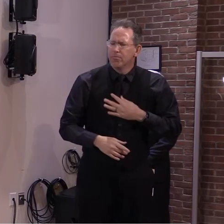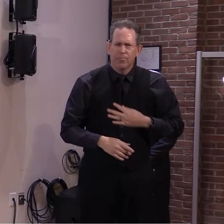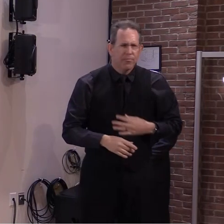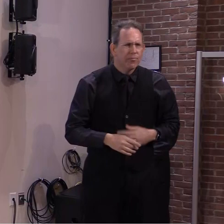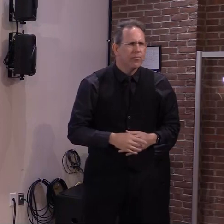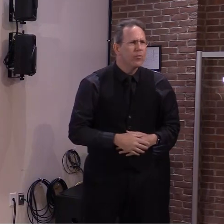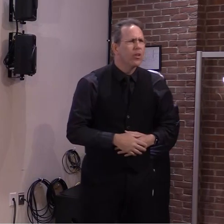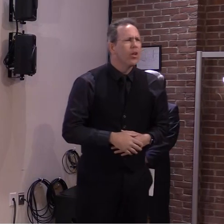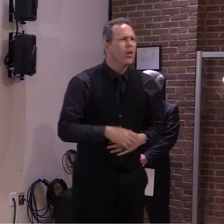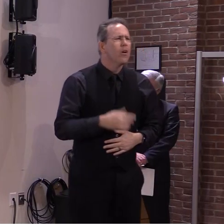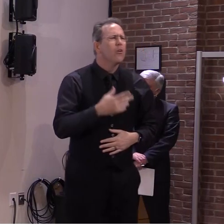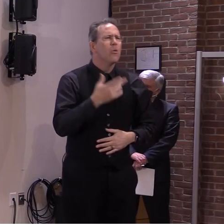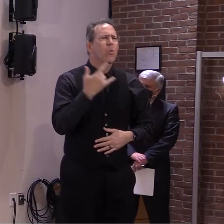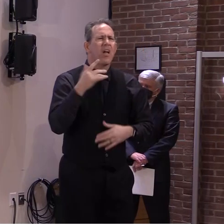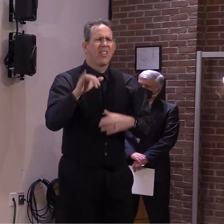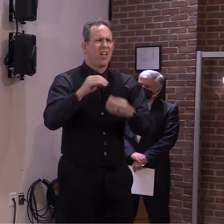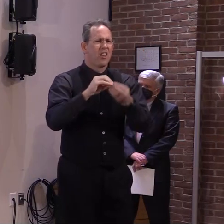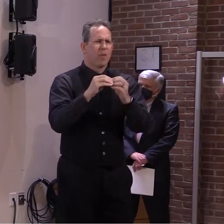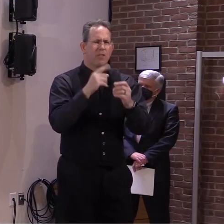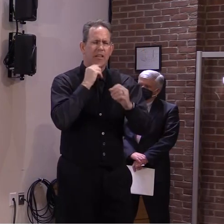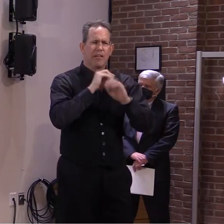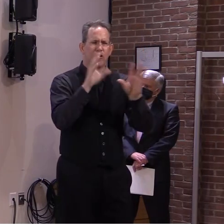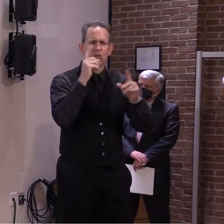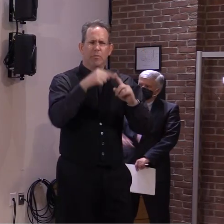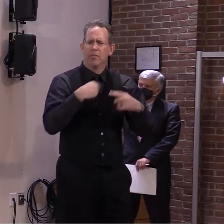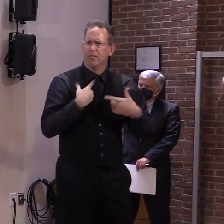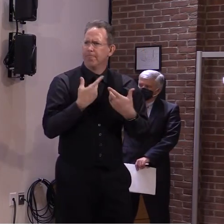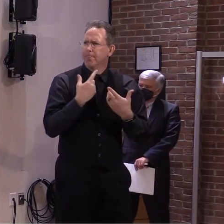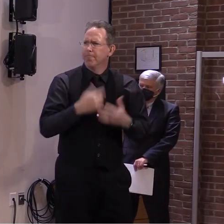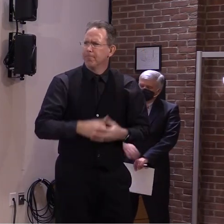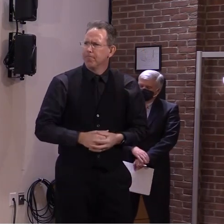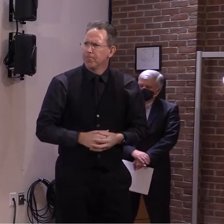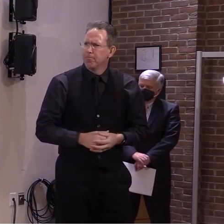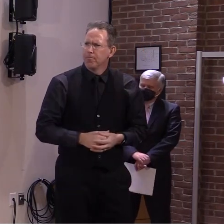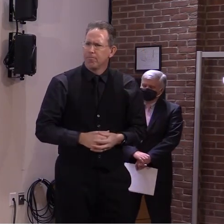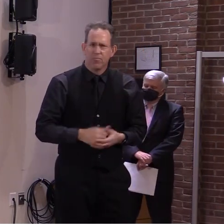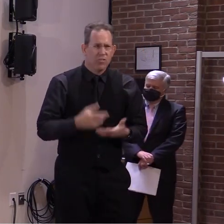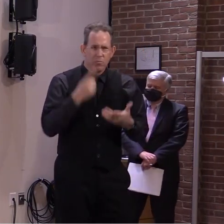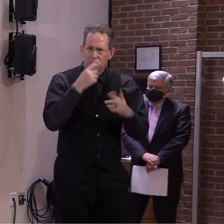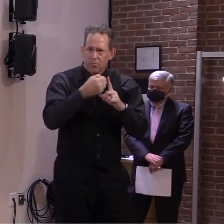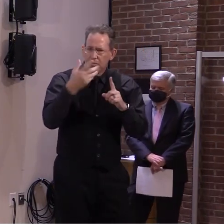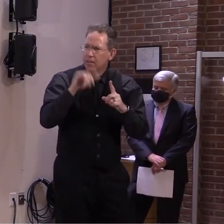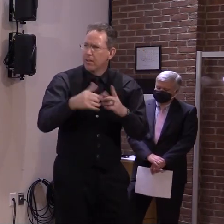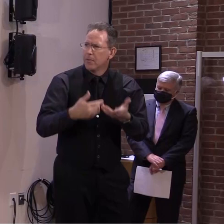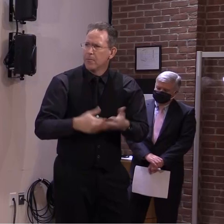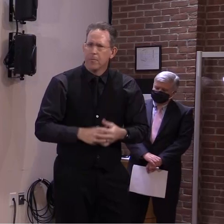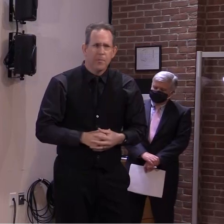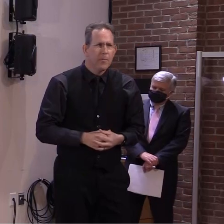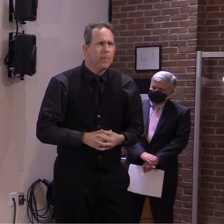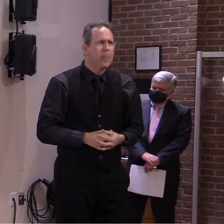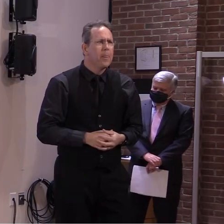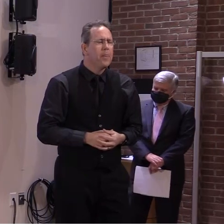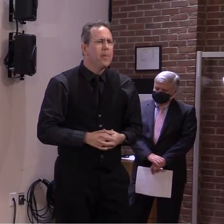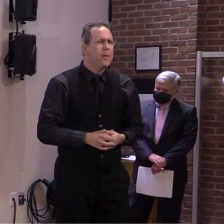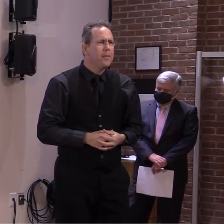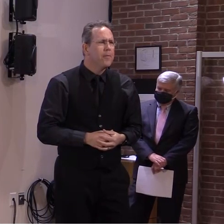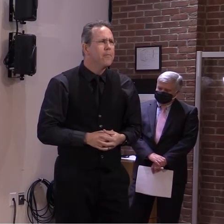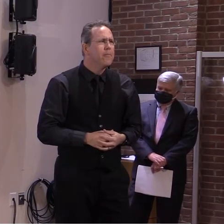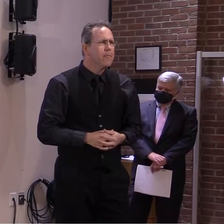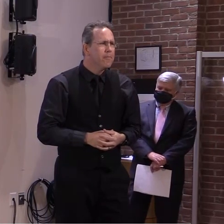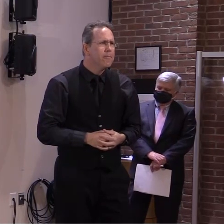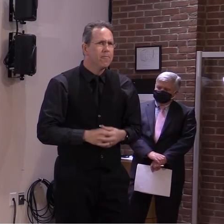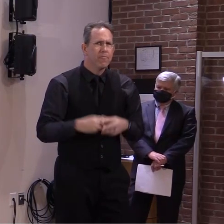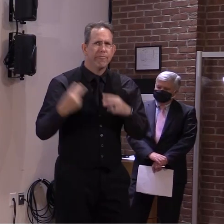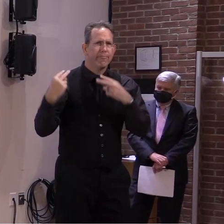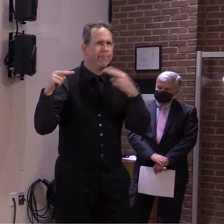anymore? And we got to go with a percent, especially since the number we're working off of,